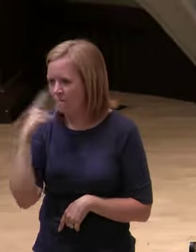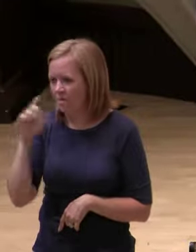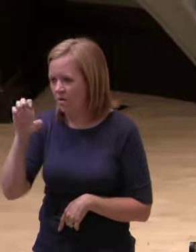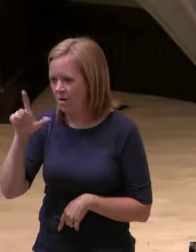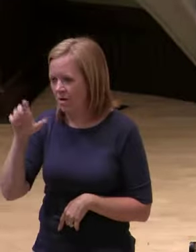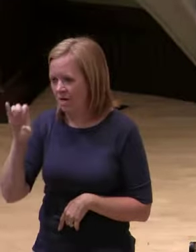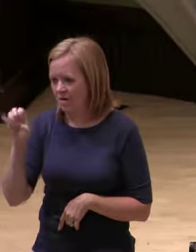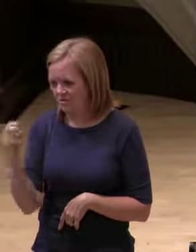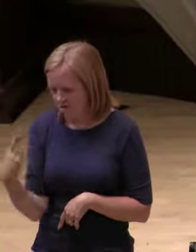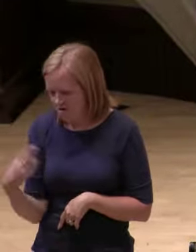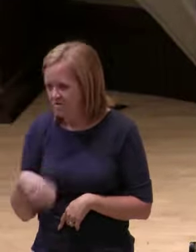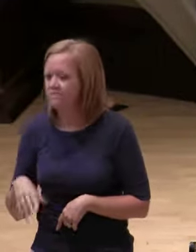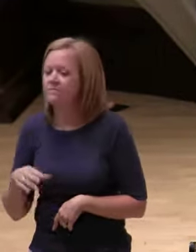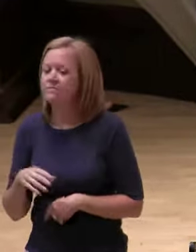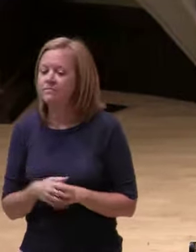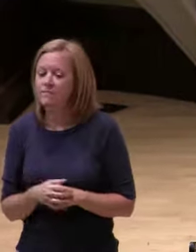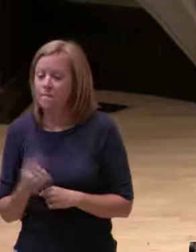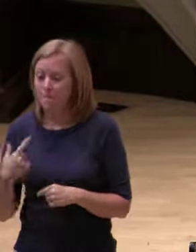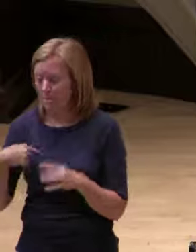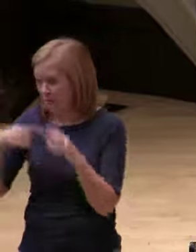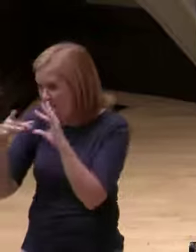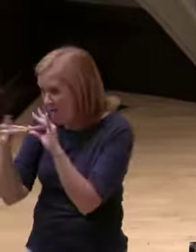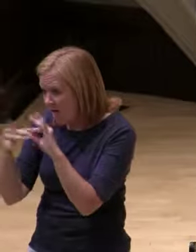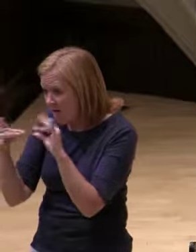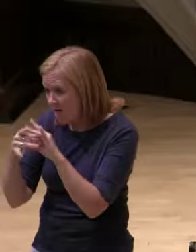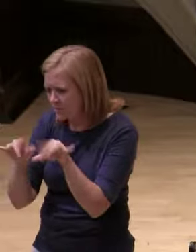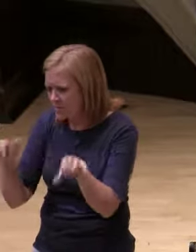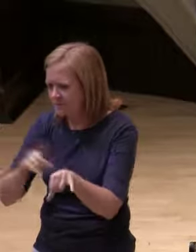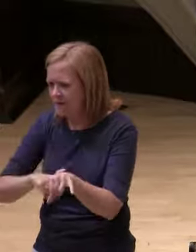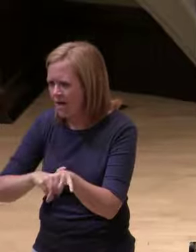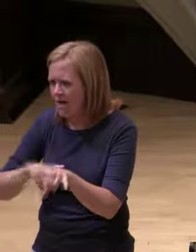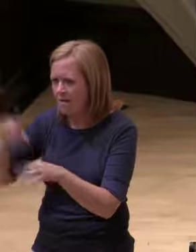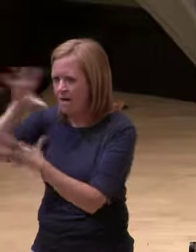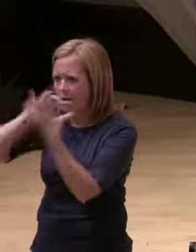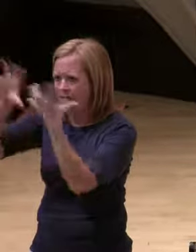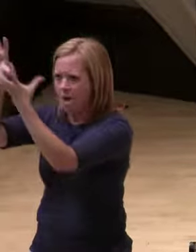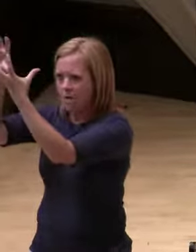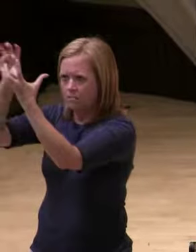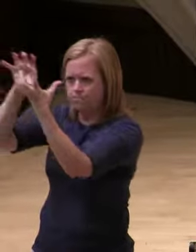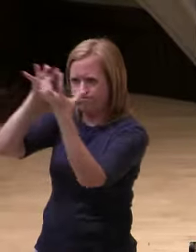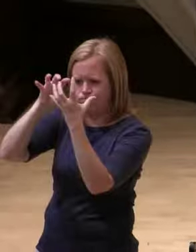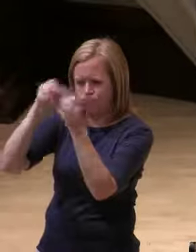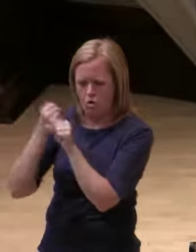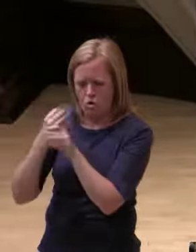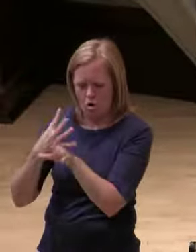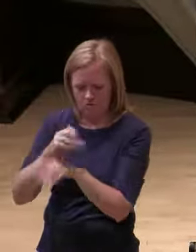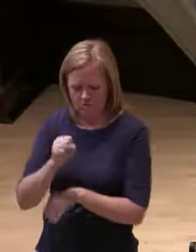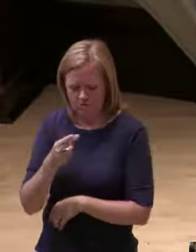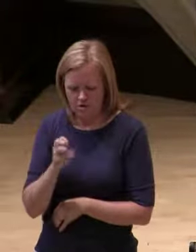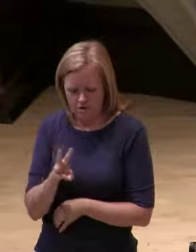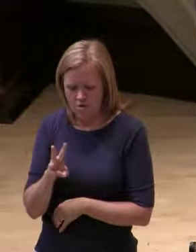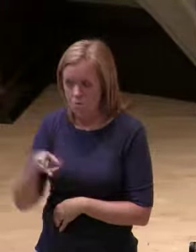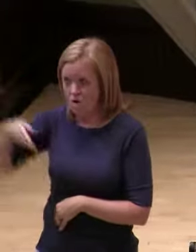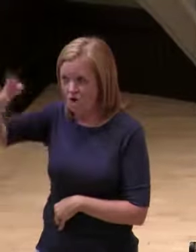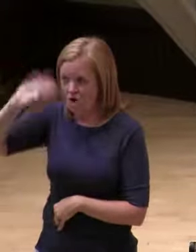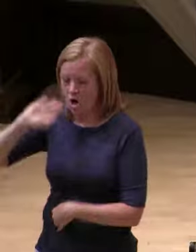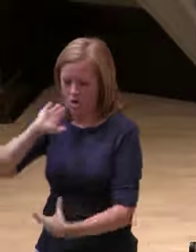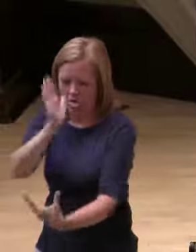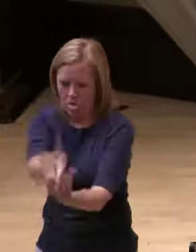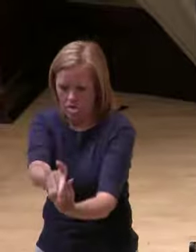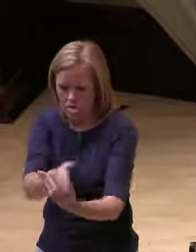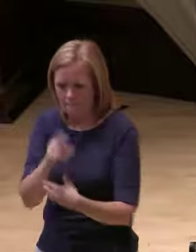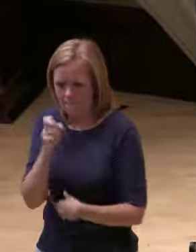Elijah." Well, while he was saying this, a bright cloud cast a shadow over them, and God interrupted